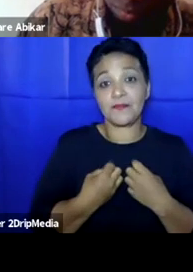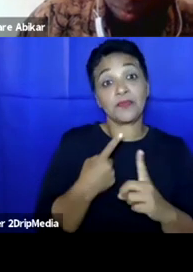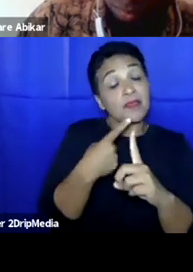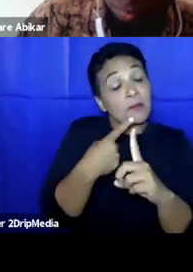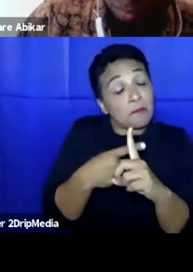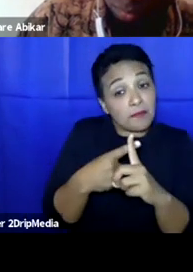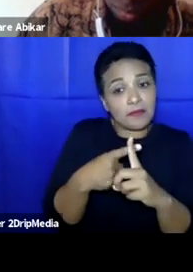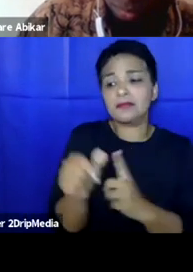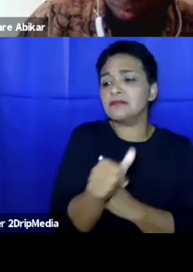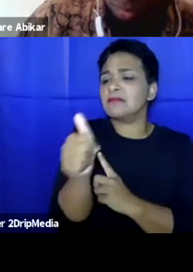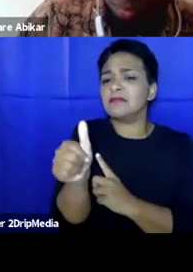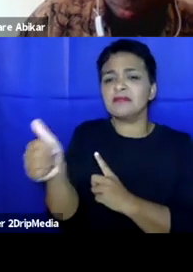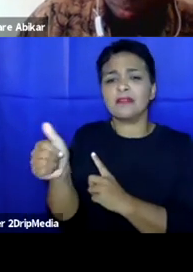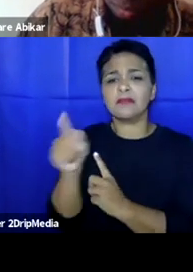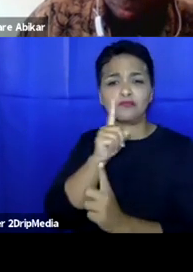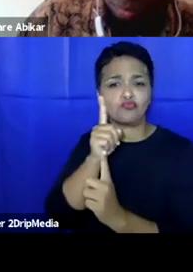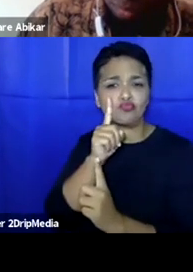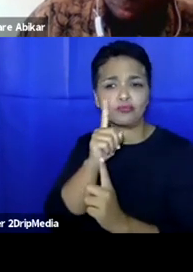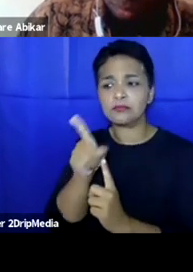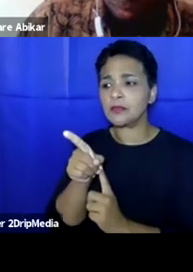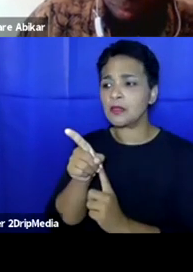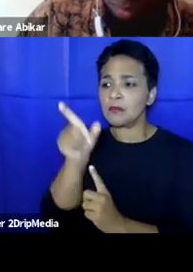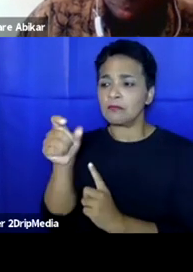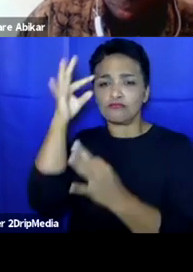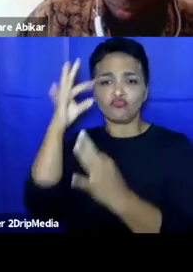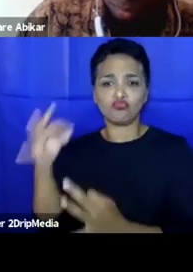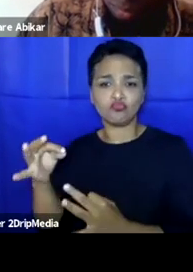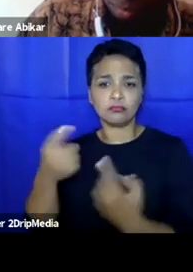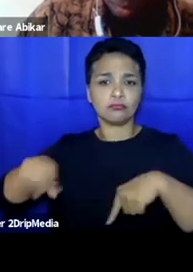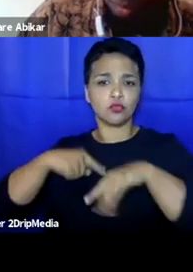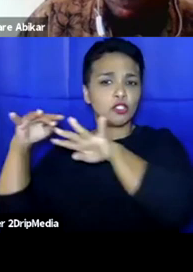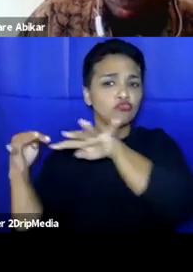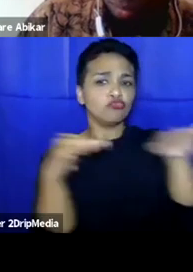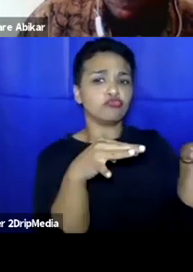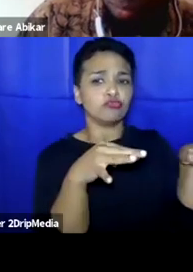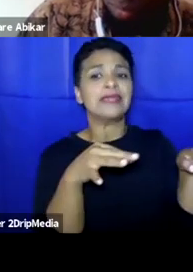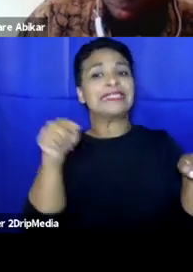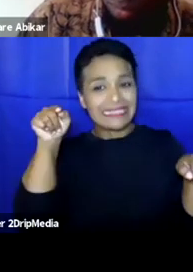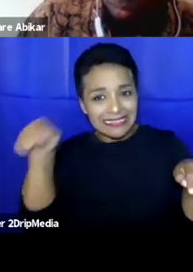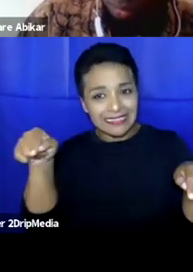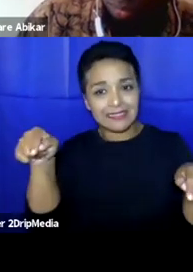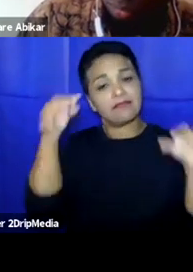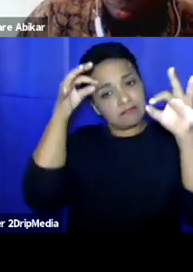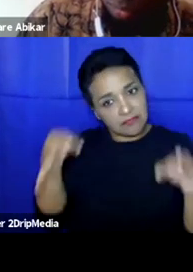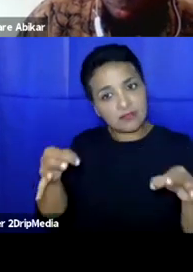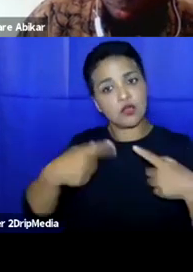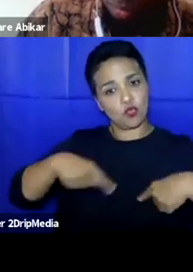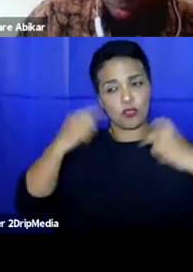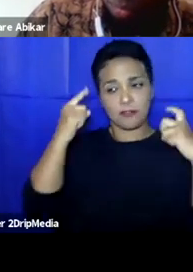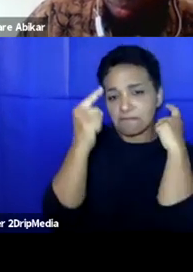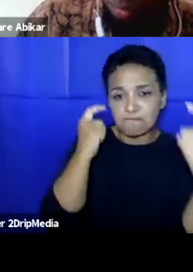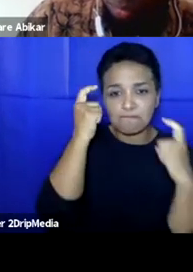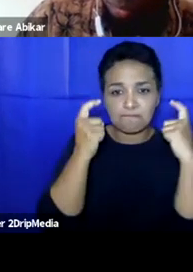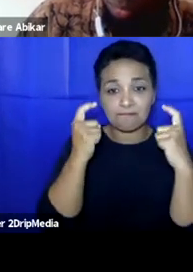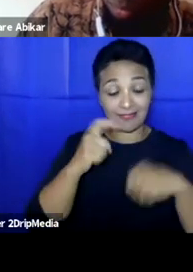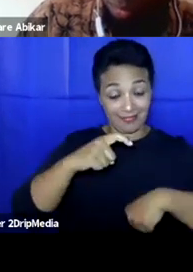factors that accelerate and contribute to the flow of refugees. But I think at the present